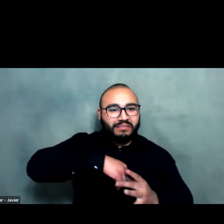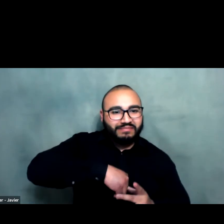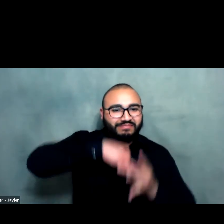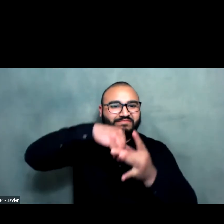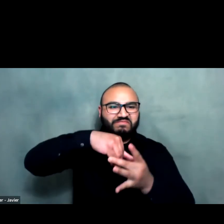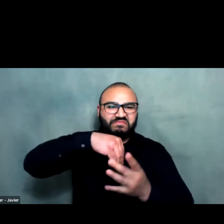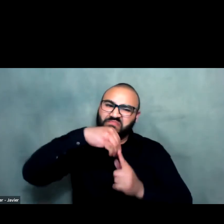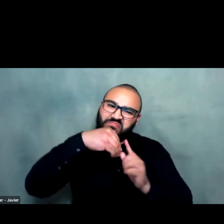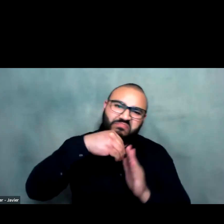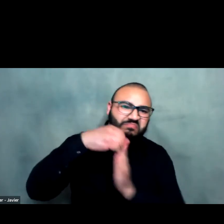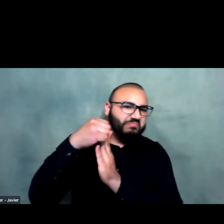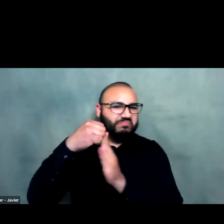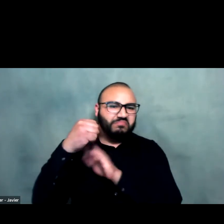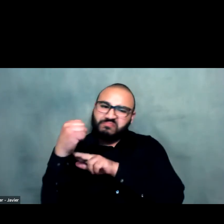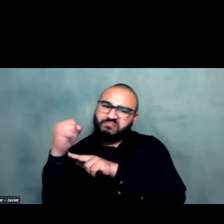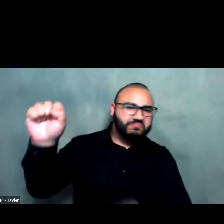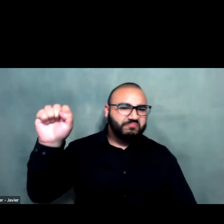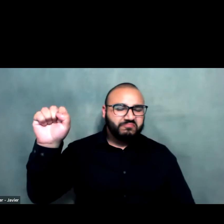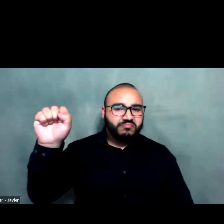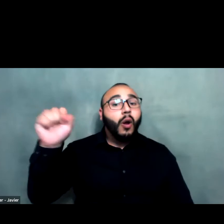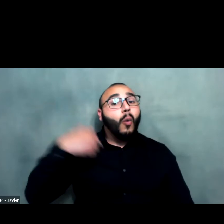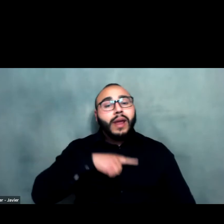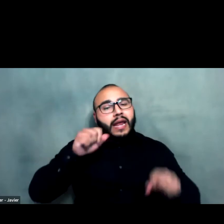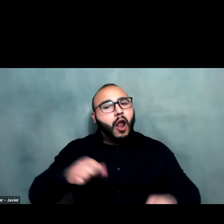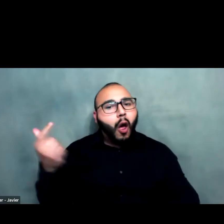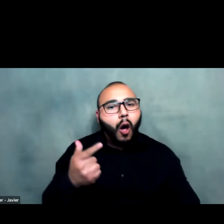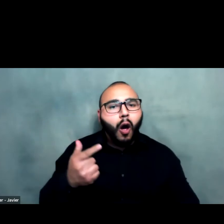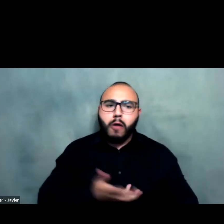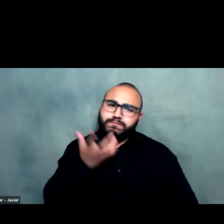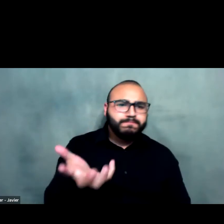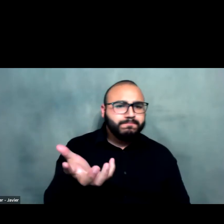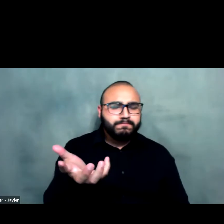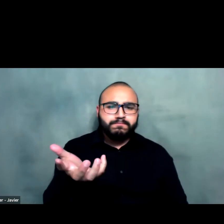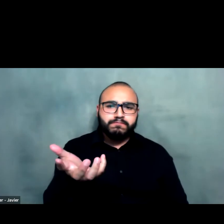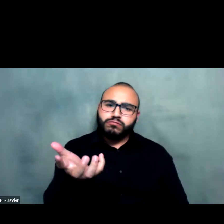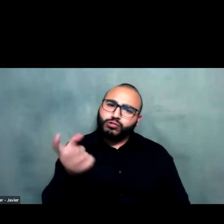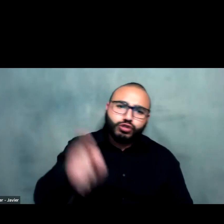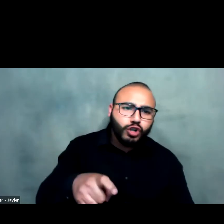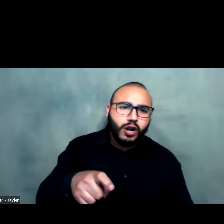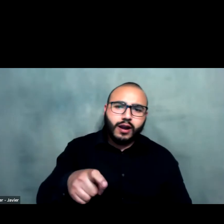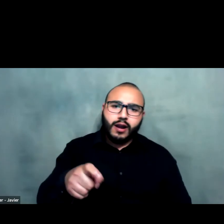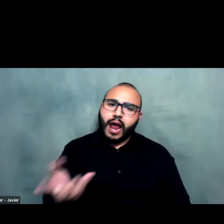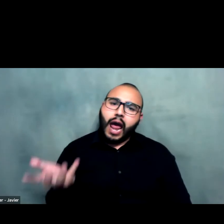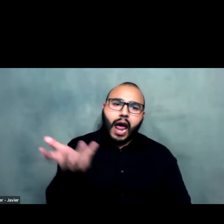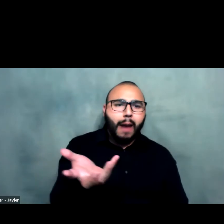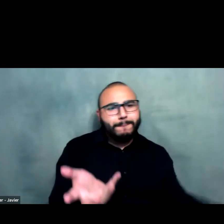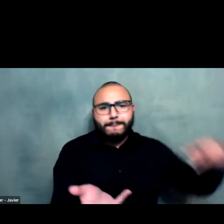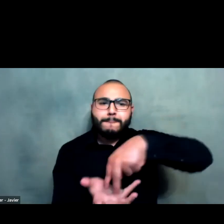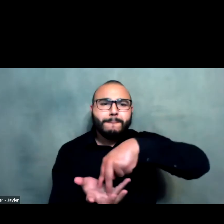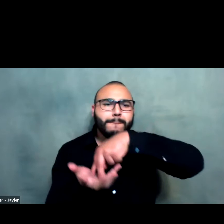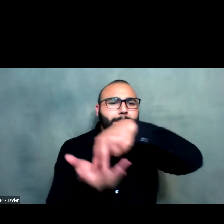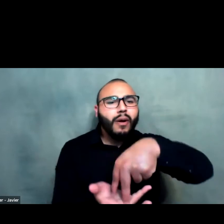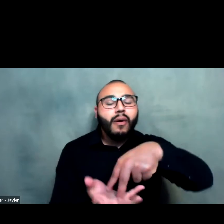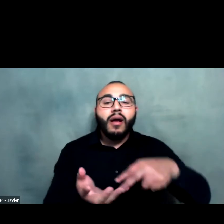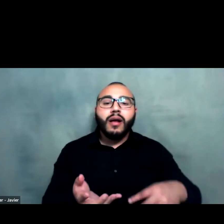what? We can all speak up and we all need to speak up. And we need to do so unapologetically. I'm talking